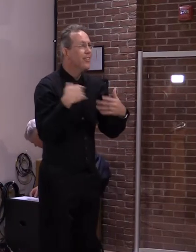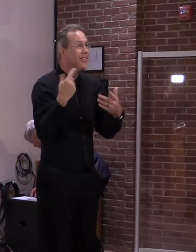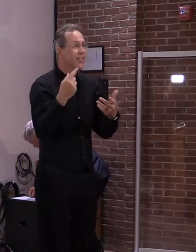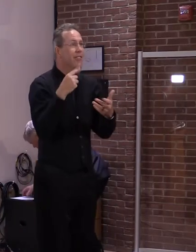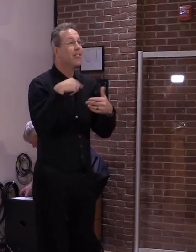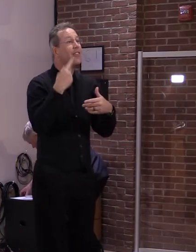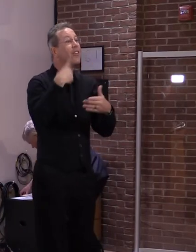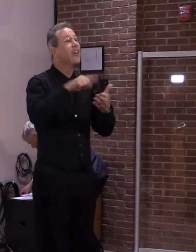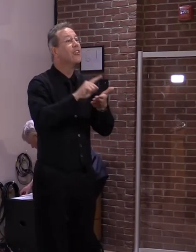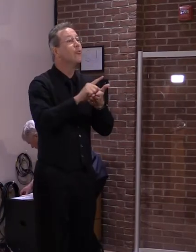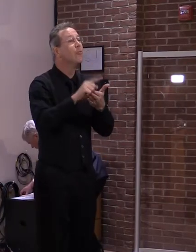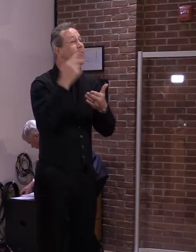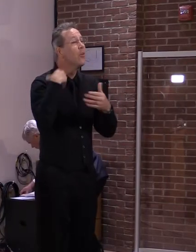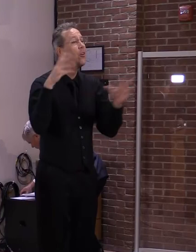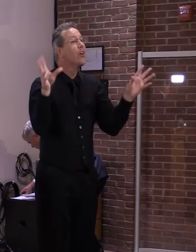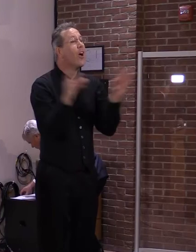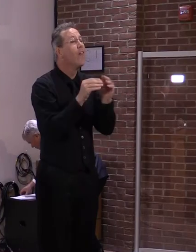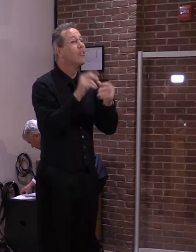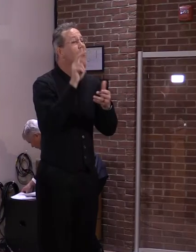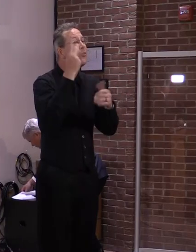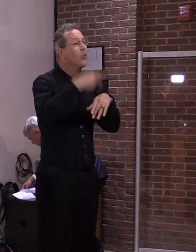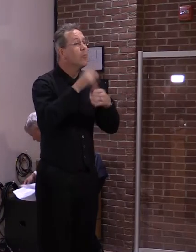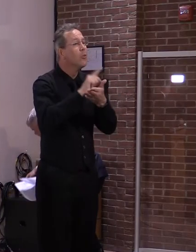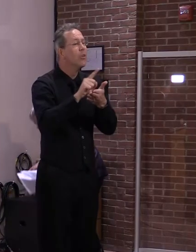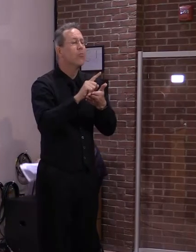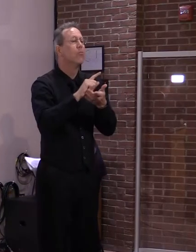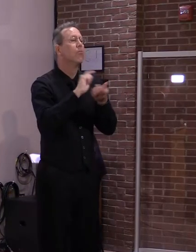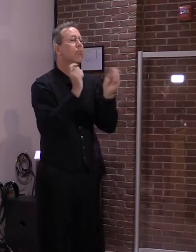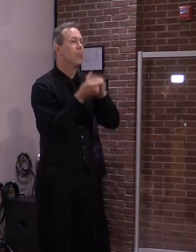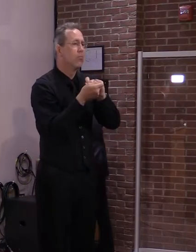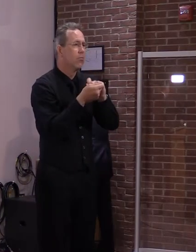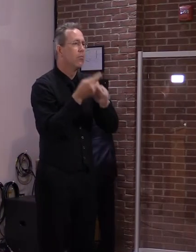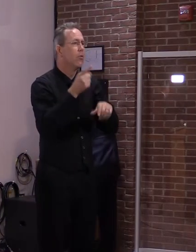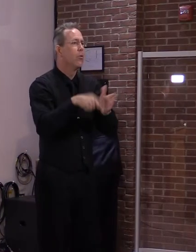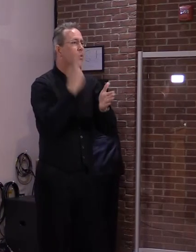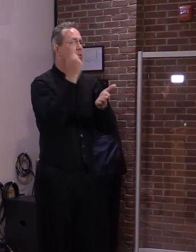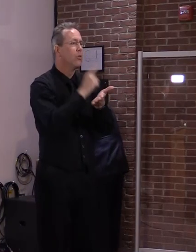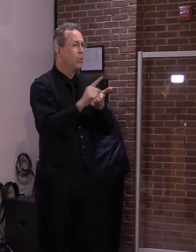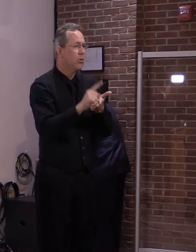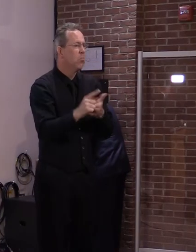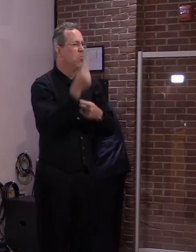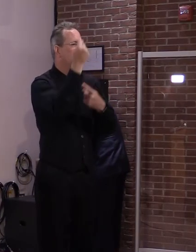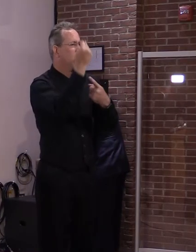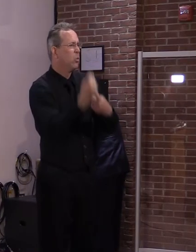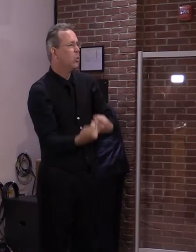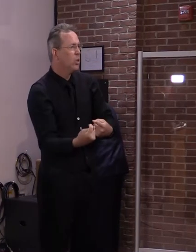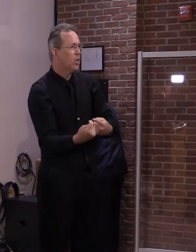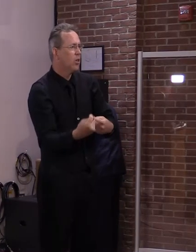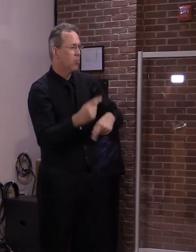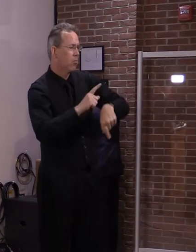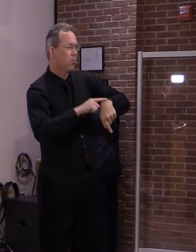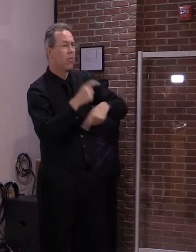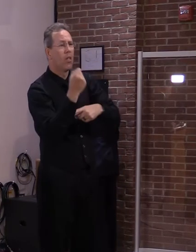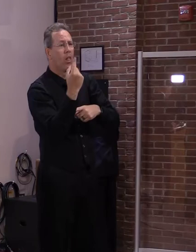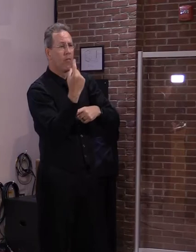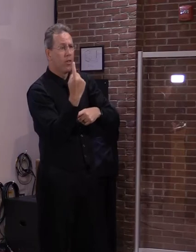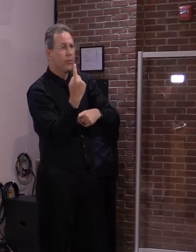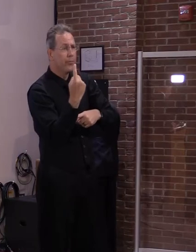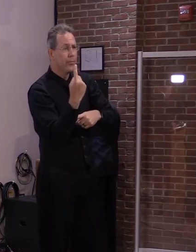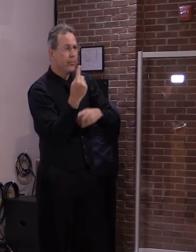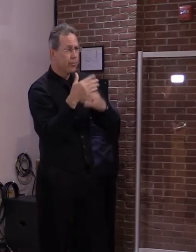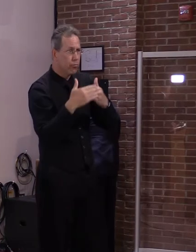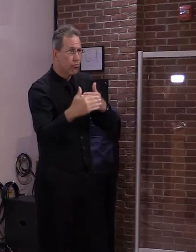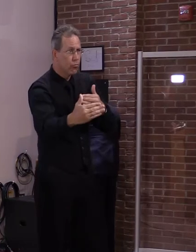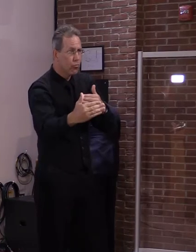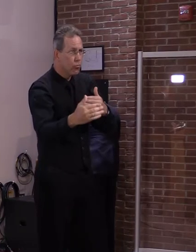twice weekly briefings to just once a week, and that'll be Tuesdays at 11 a.m. and